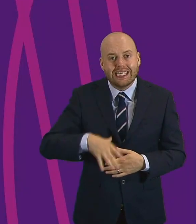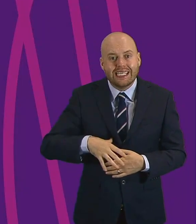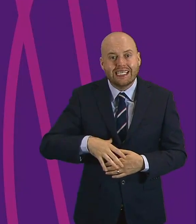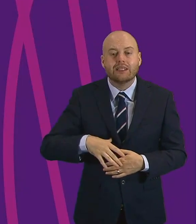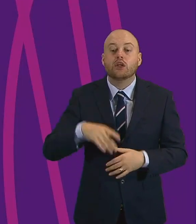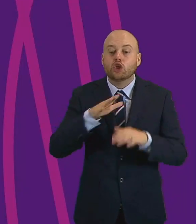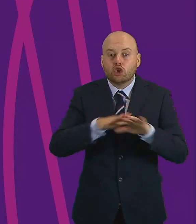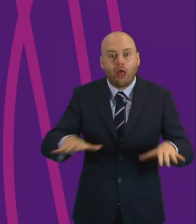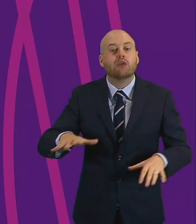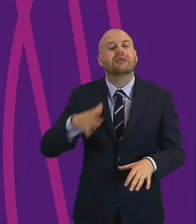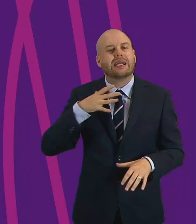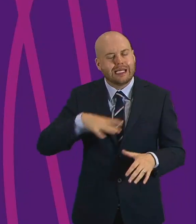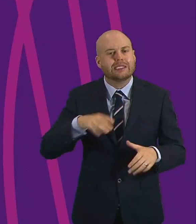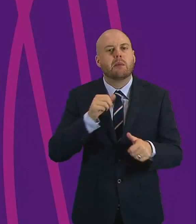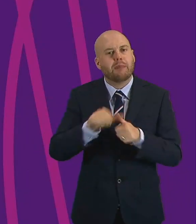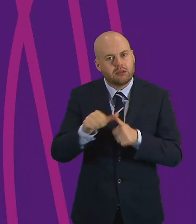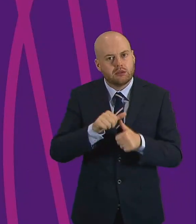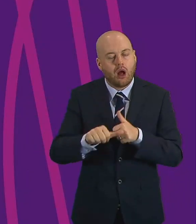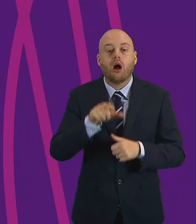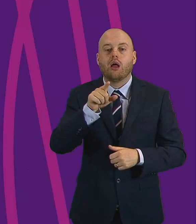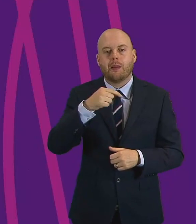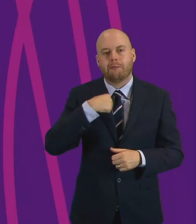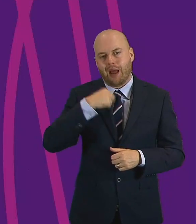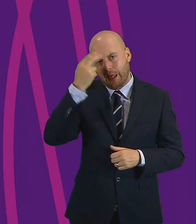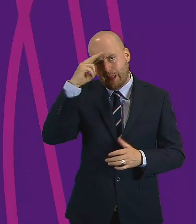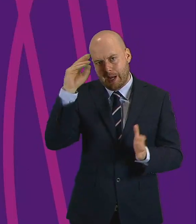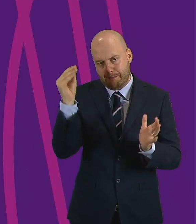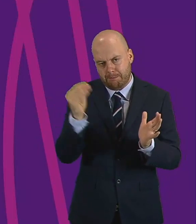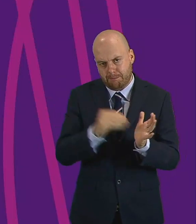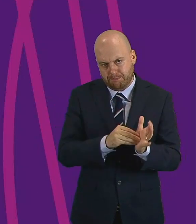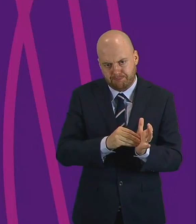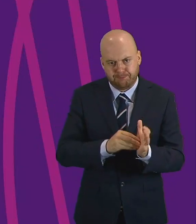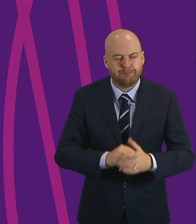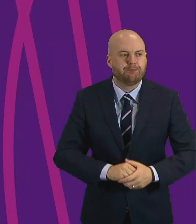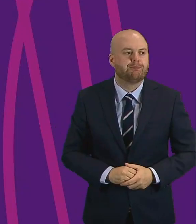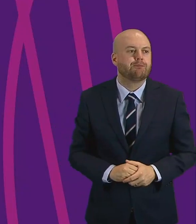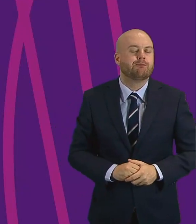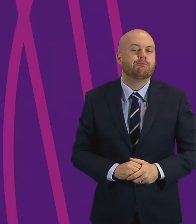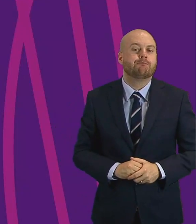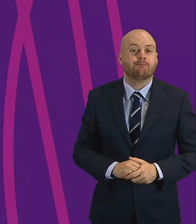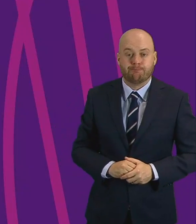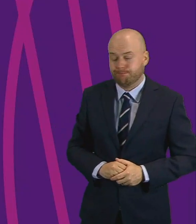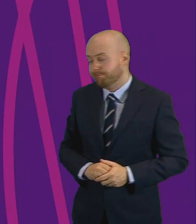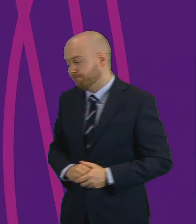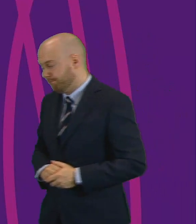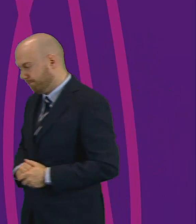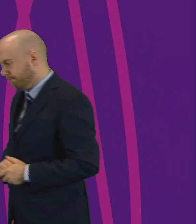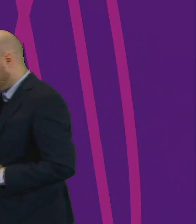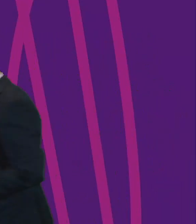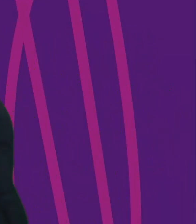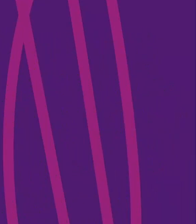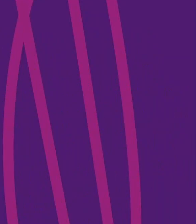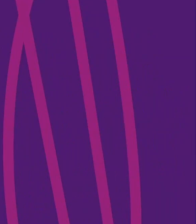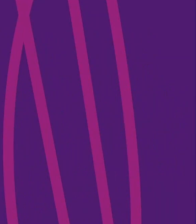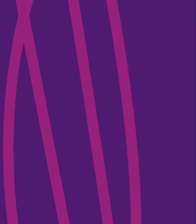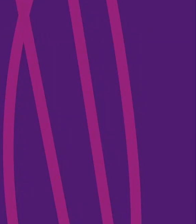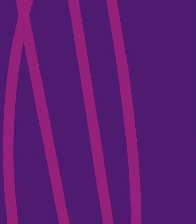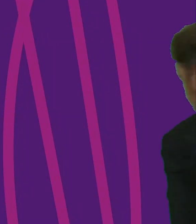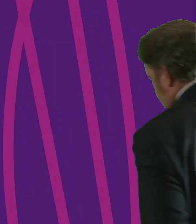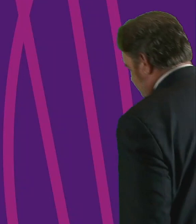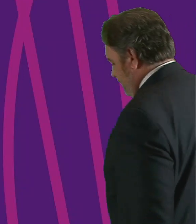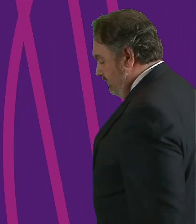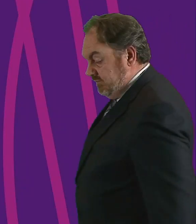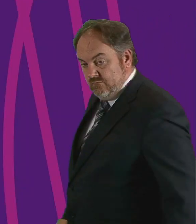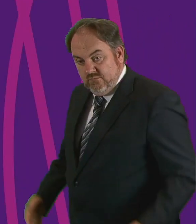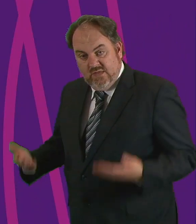my name. Thank you very much, Ms Whaley. And now calling Patrick Harvey to speak to Move Amendment 22033.3. Mr Harvey, 6 minutes,